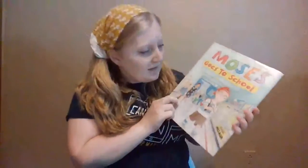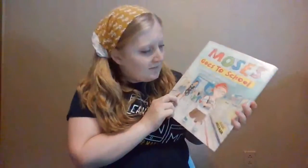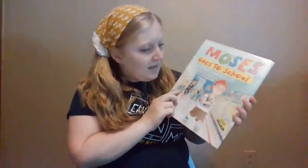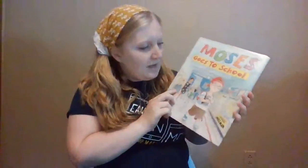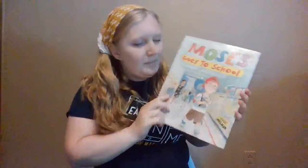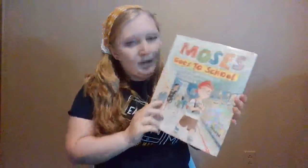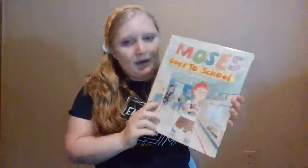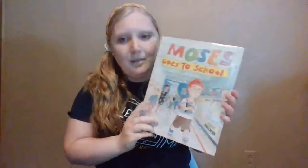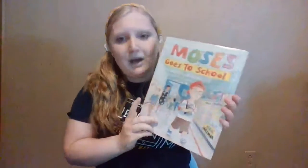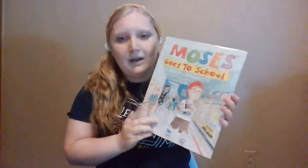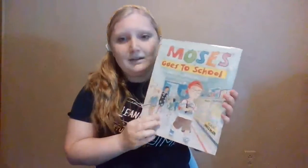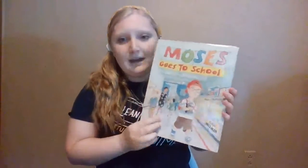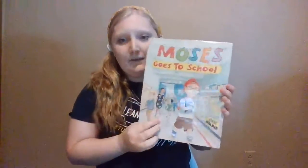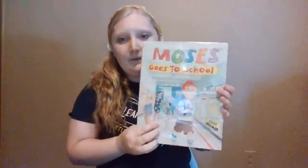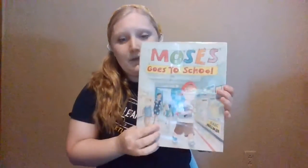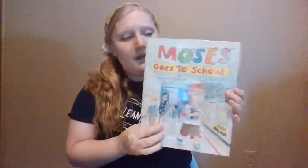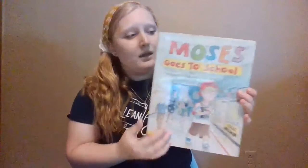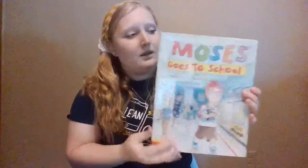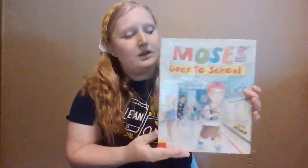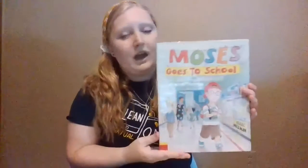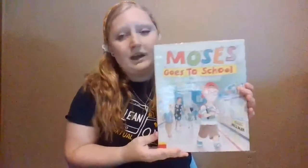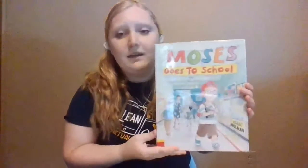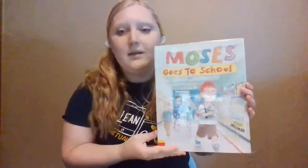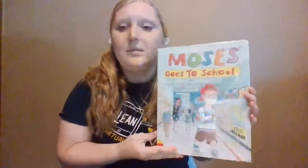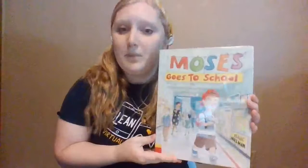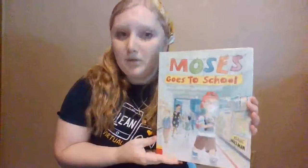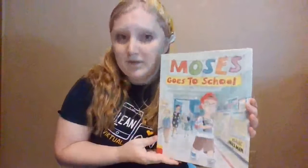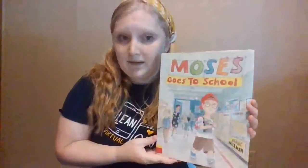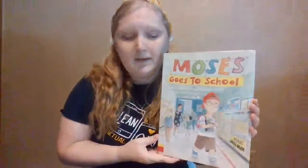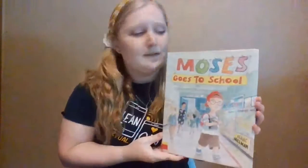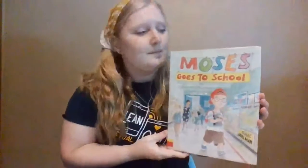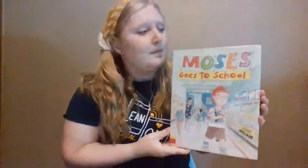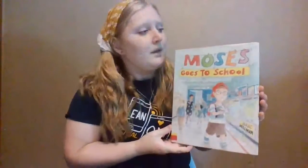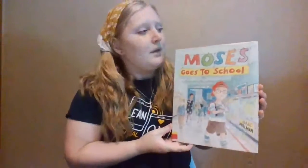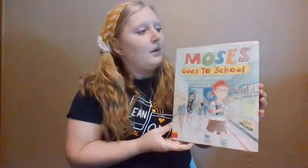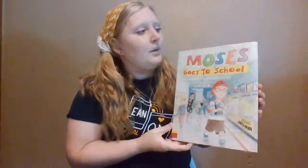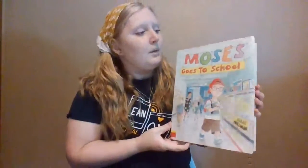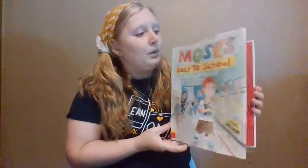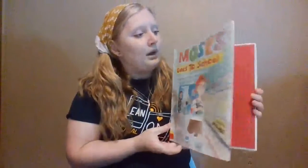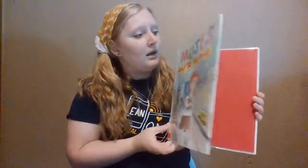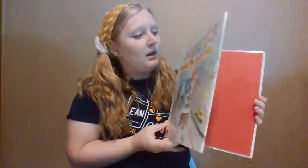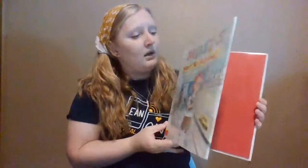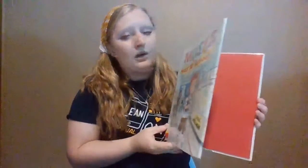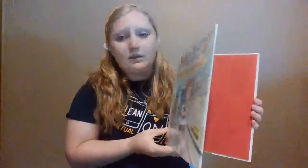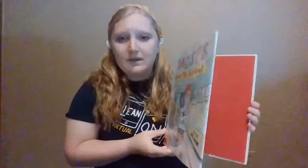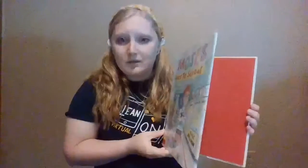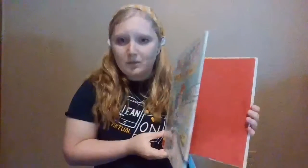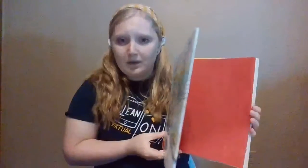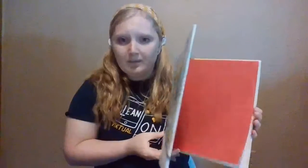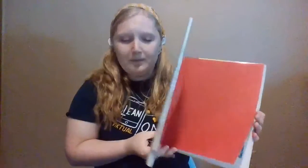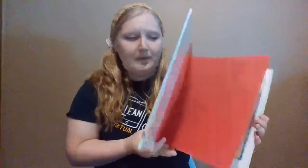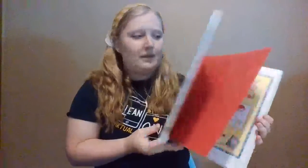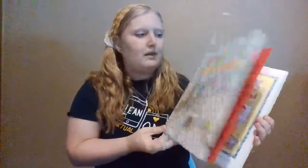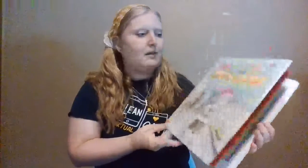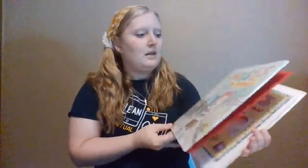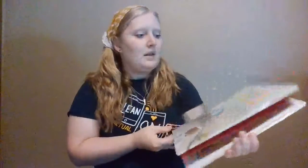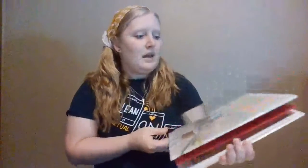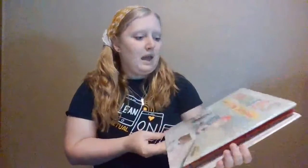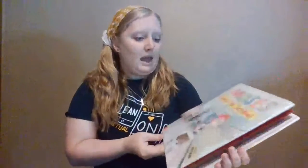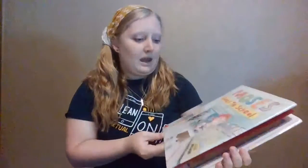is a book about a deaf child named Moses who goes to school.